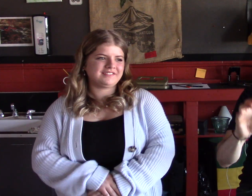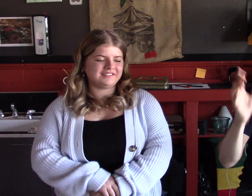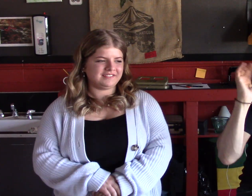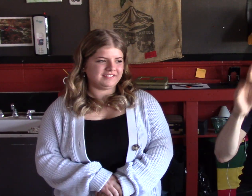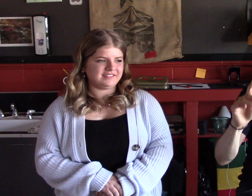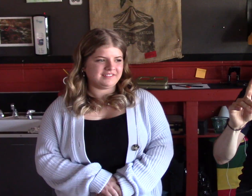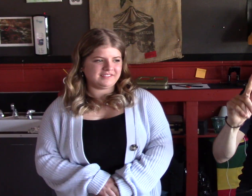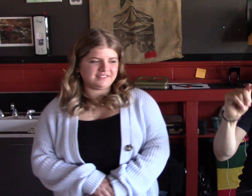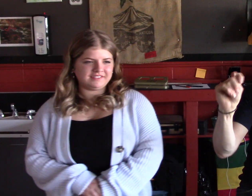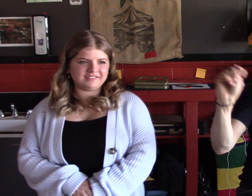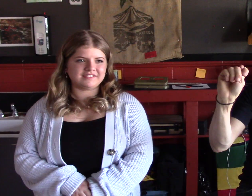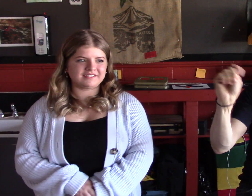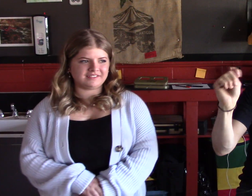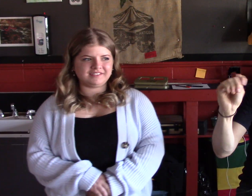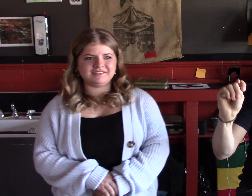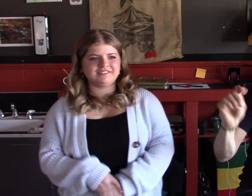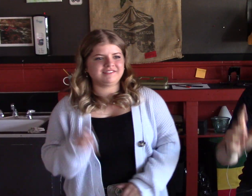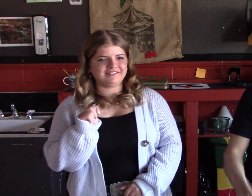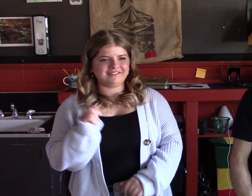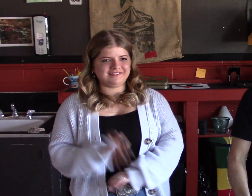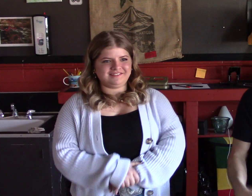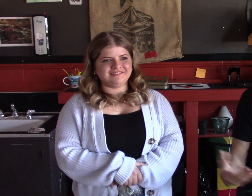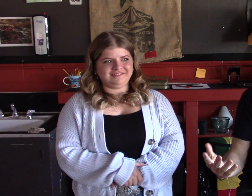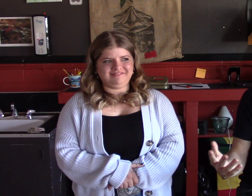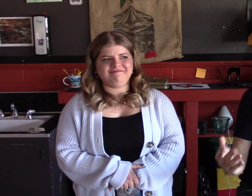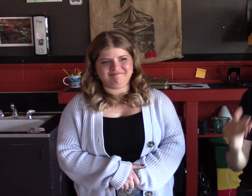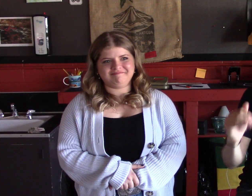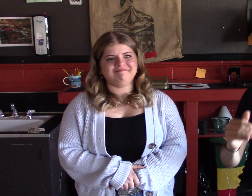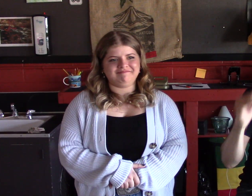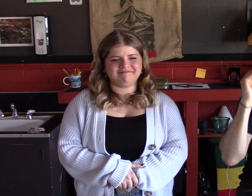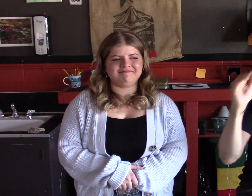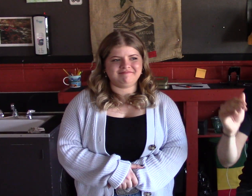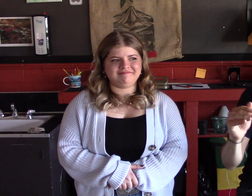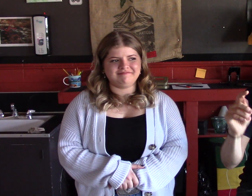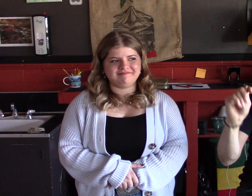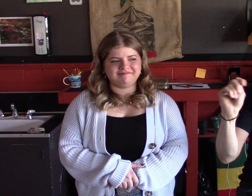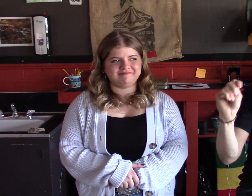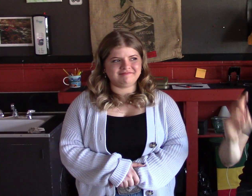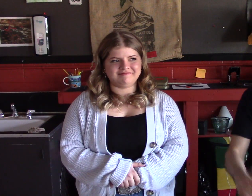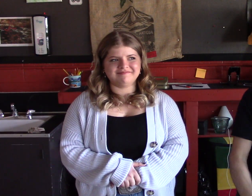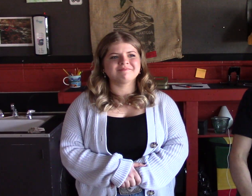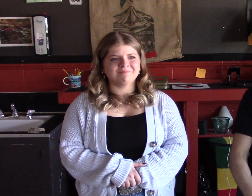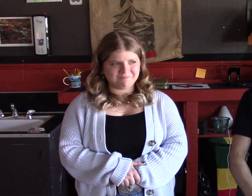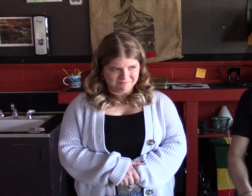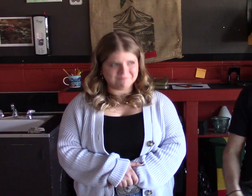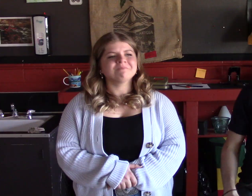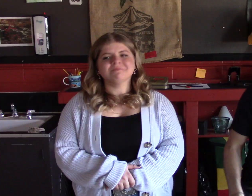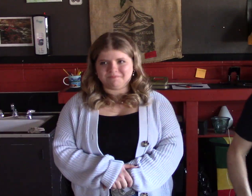I'm talking and they have to go, they just do that, and I know right away. From grade 1 to grade 9, I've used that symbol. Okay.